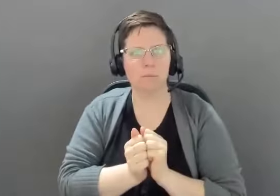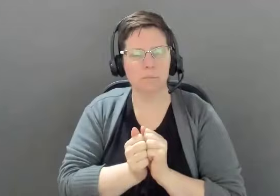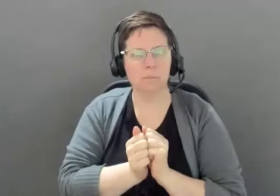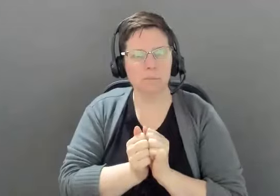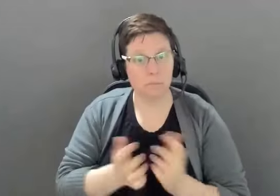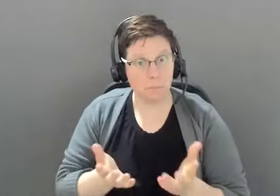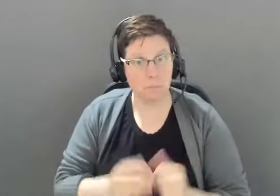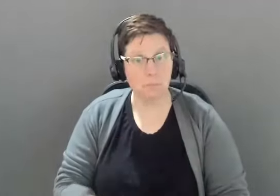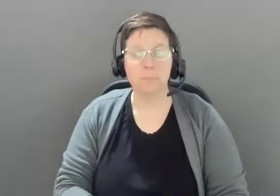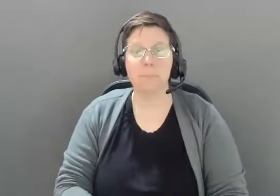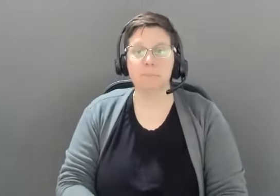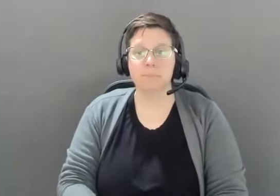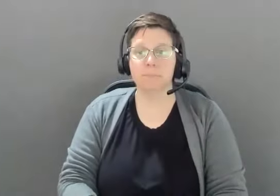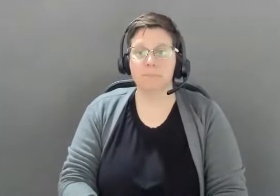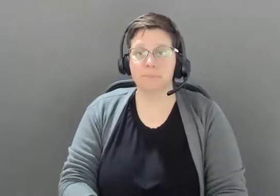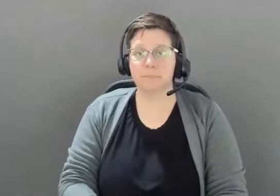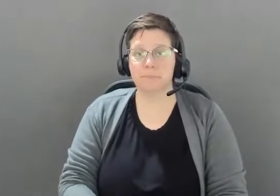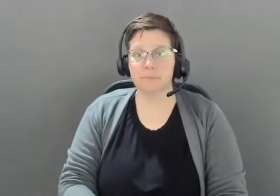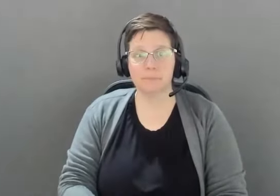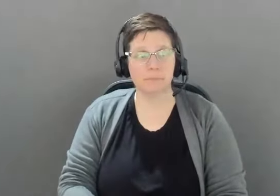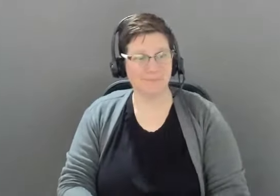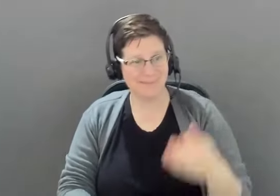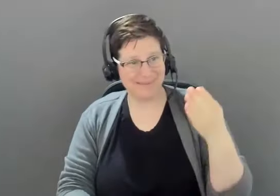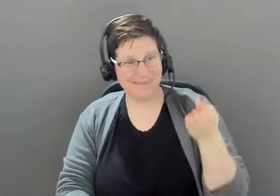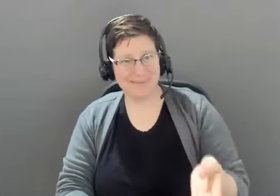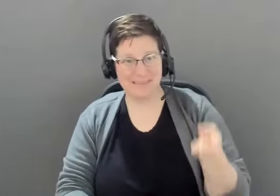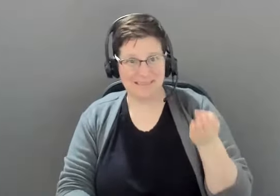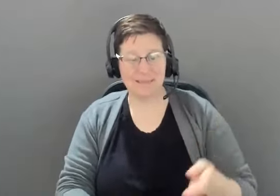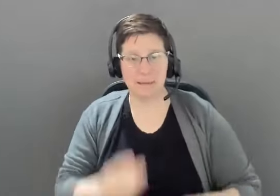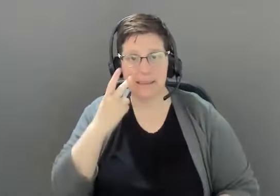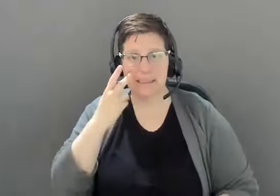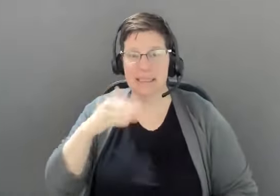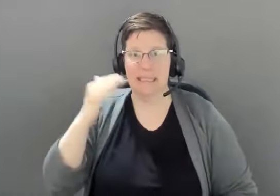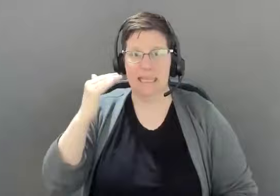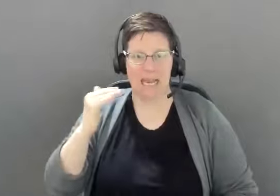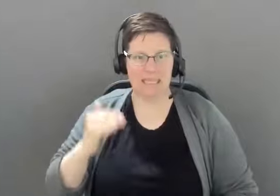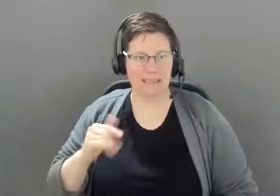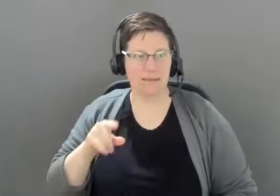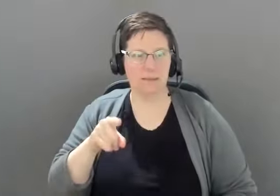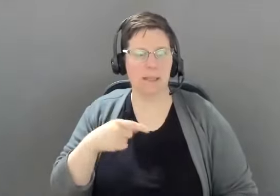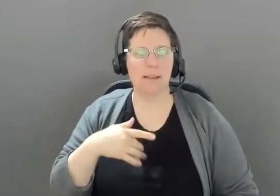So I have a list here of things in order that I think are critical for anyone who is